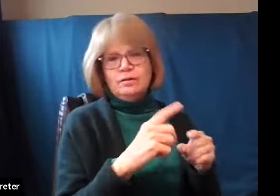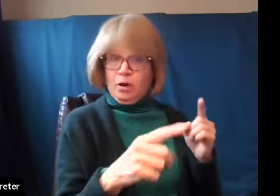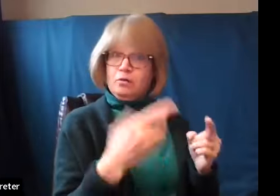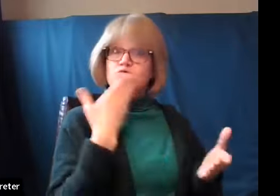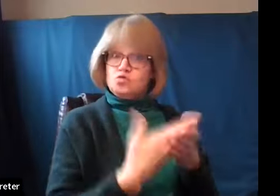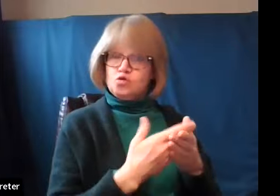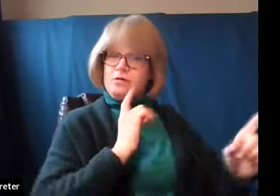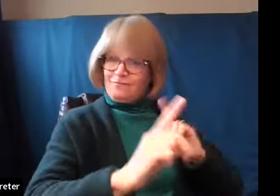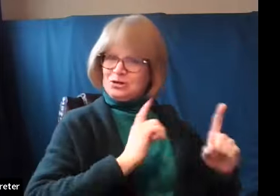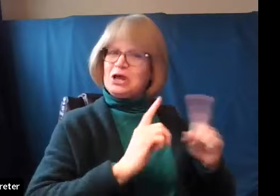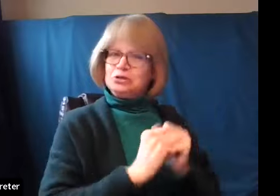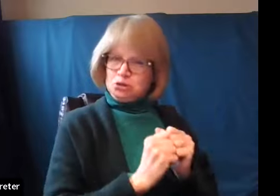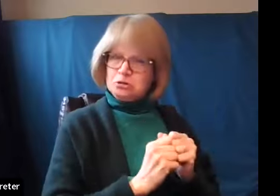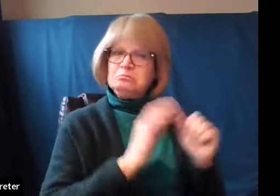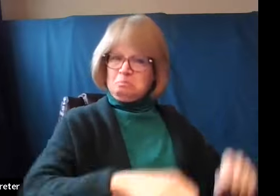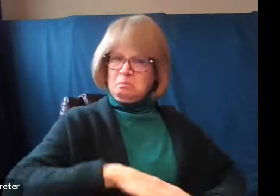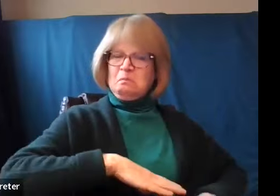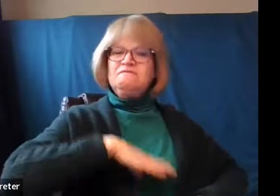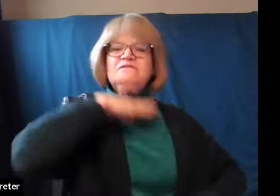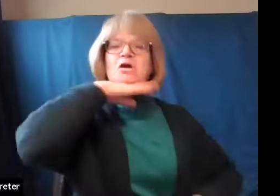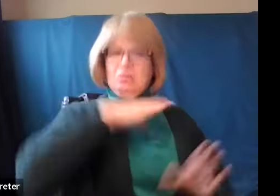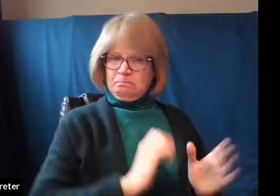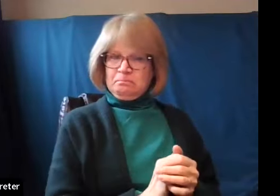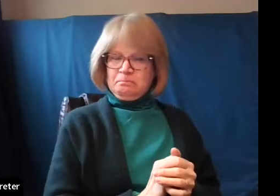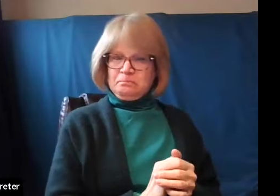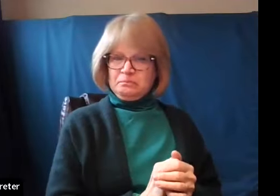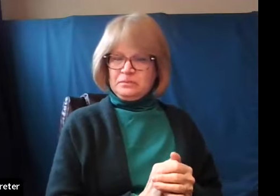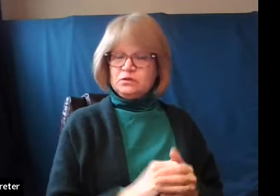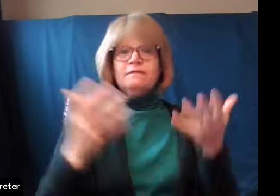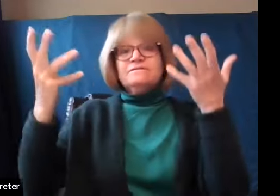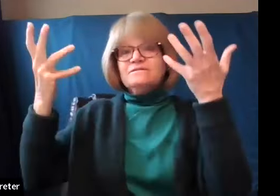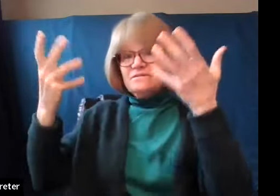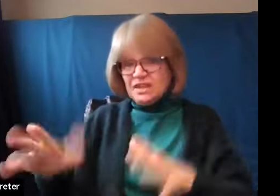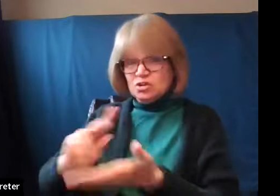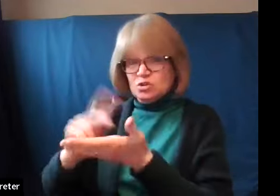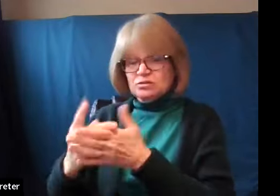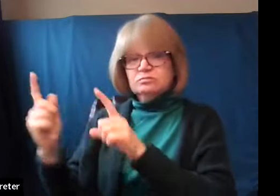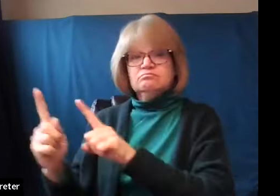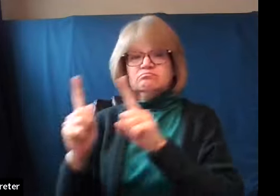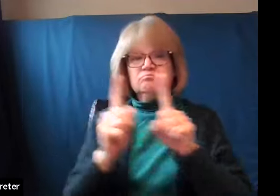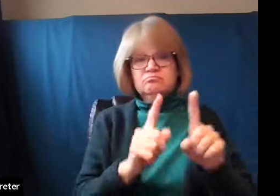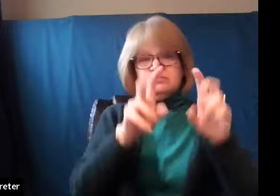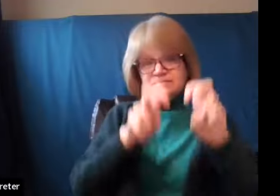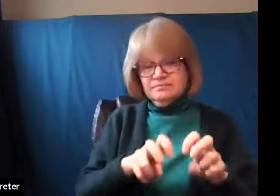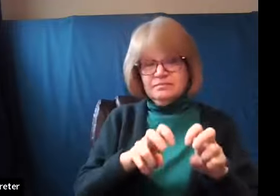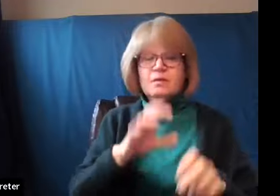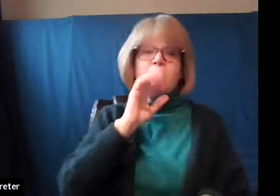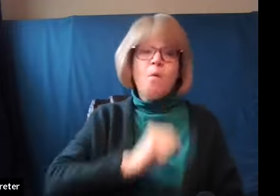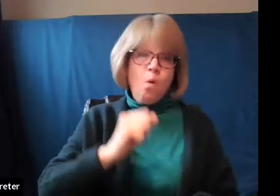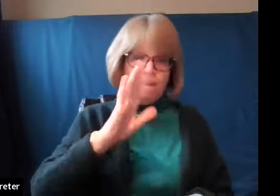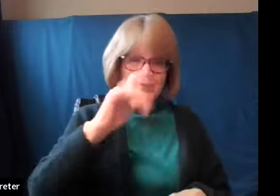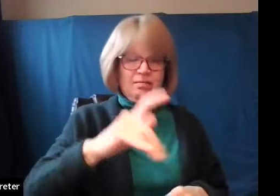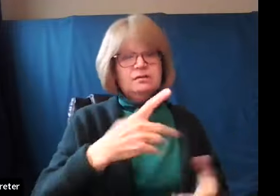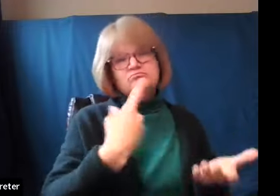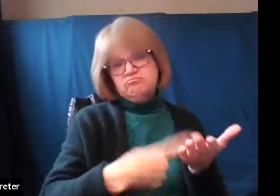party conversation can be just as filling." Men retired to the parlor with old Billy talking about his family,